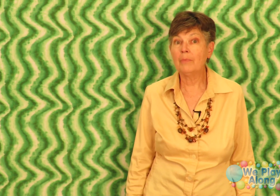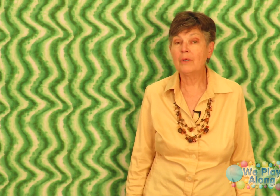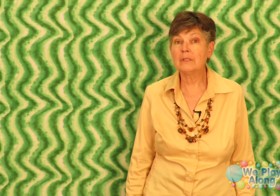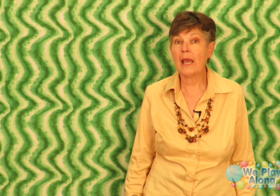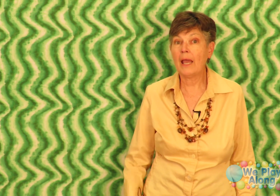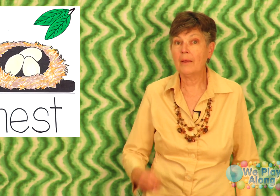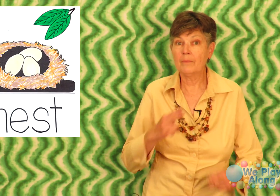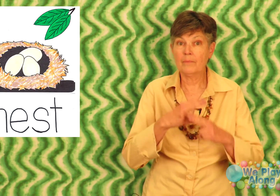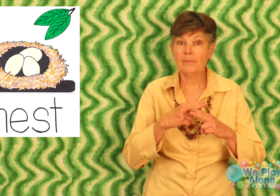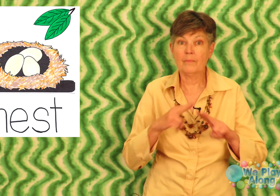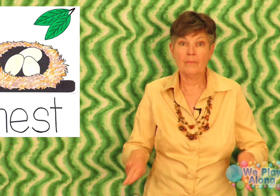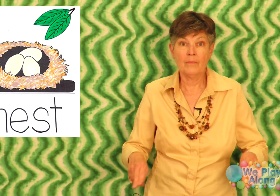built in